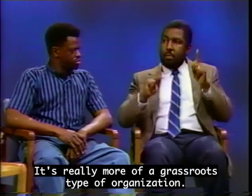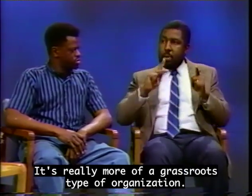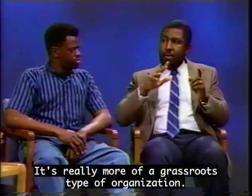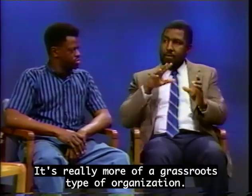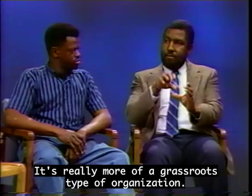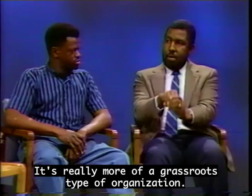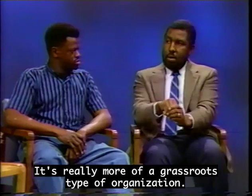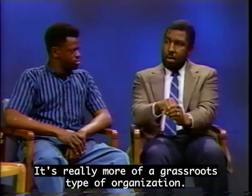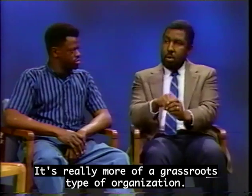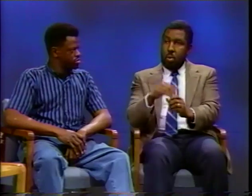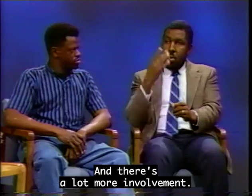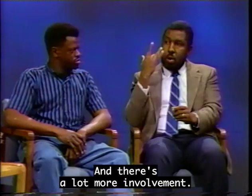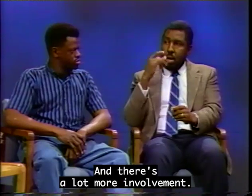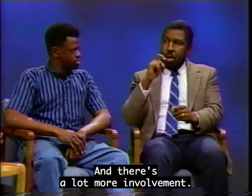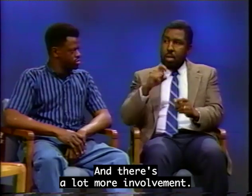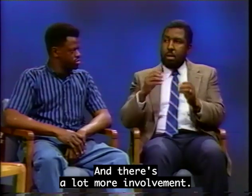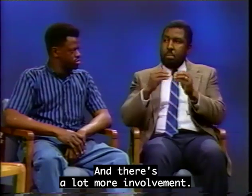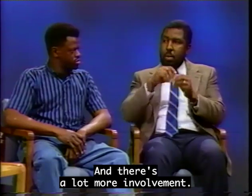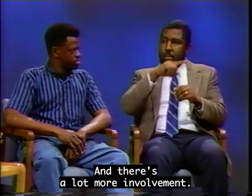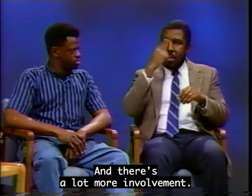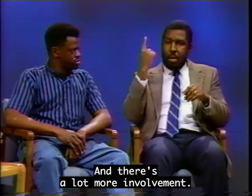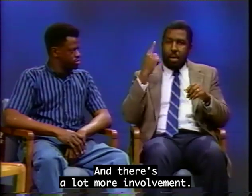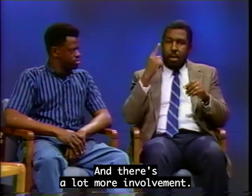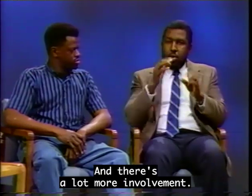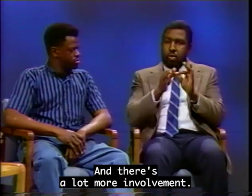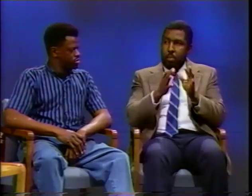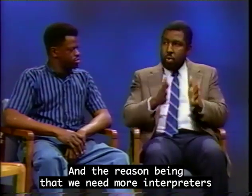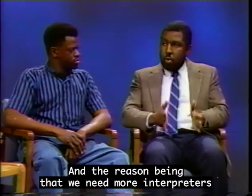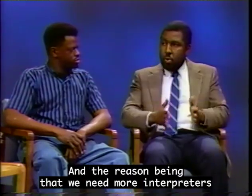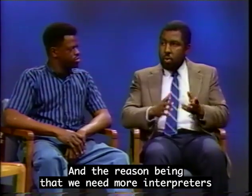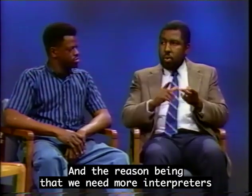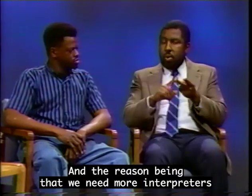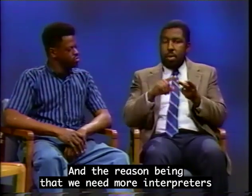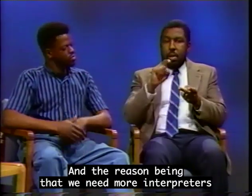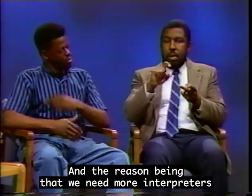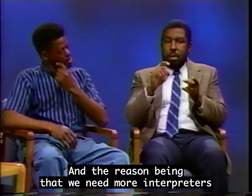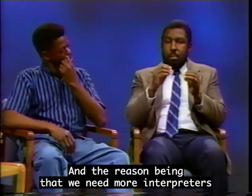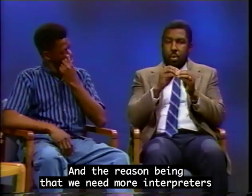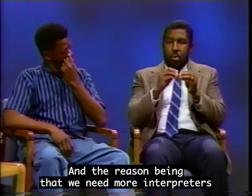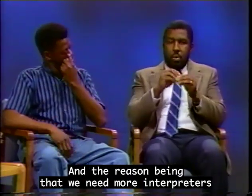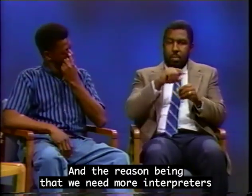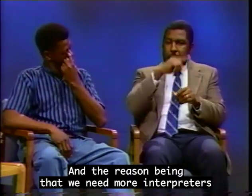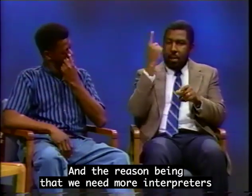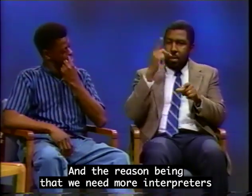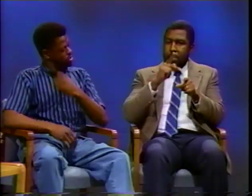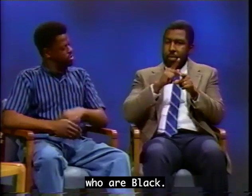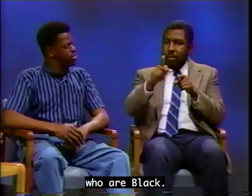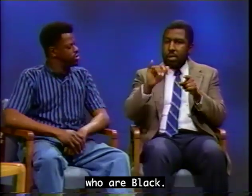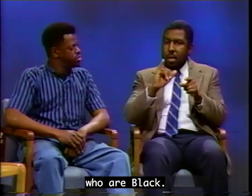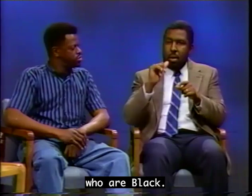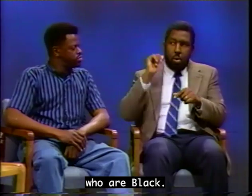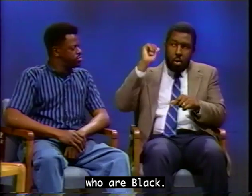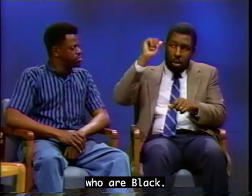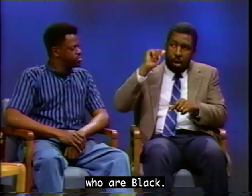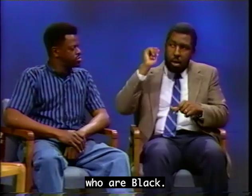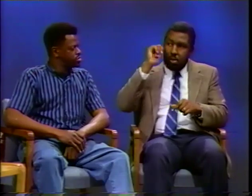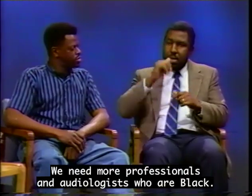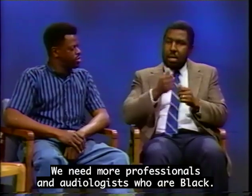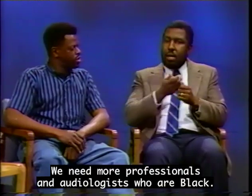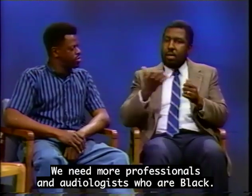of organization, and there's a lot more involvement. And the reason being that we need more interpreters who are black. We need more